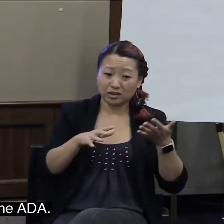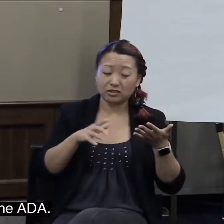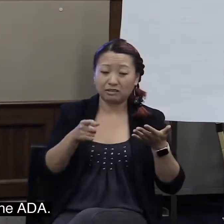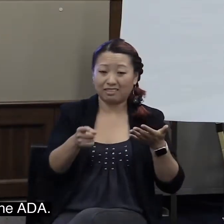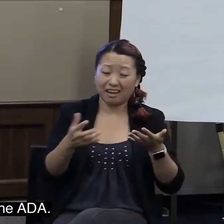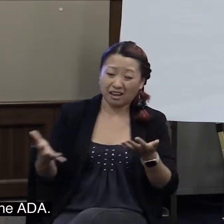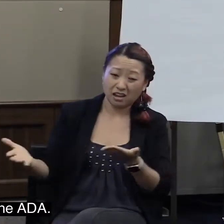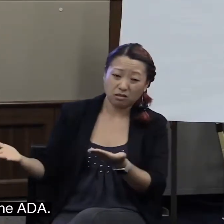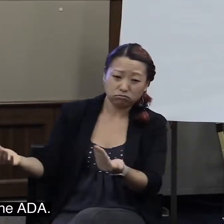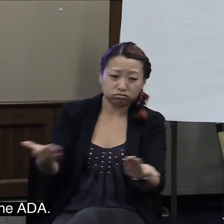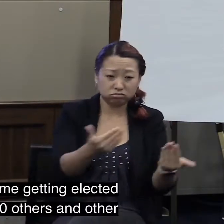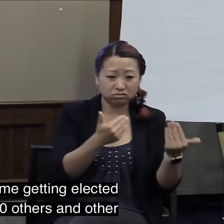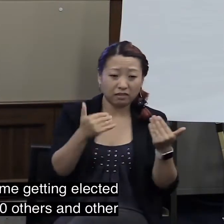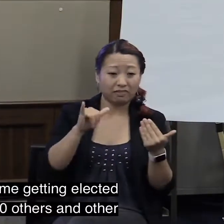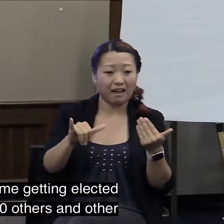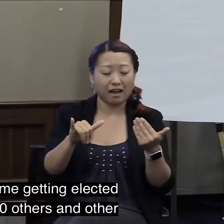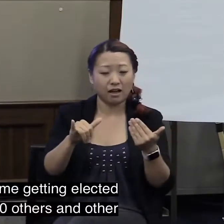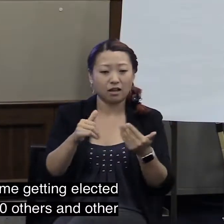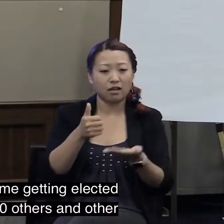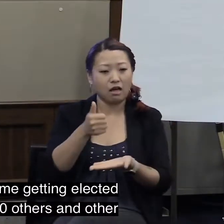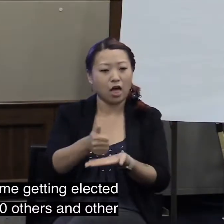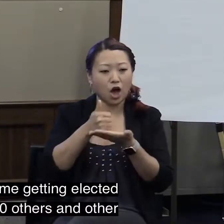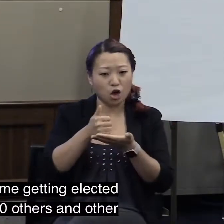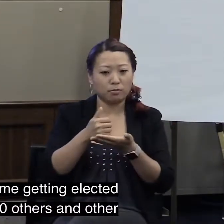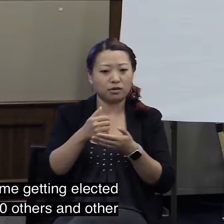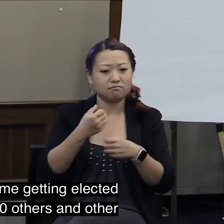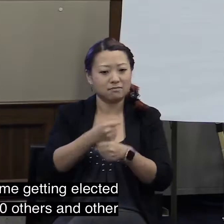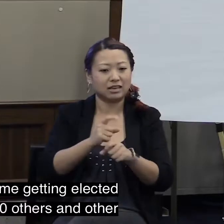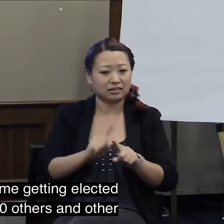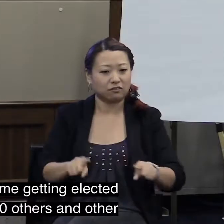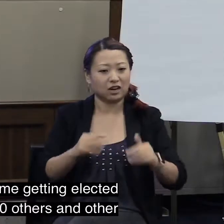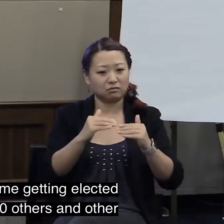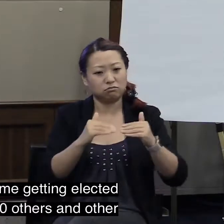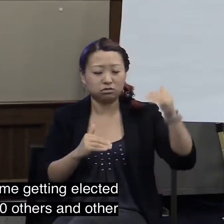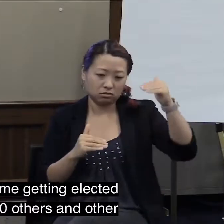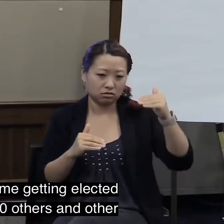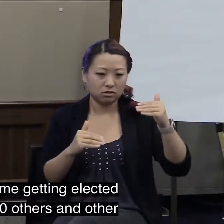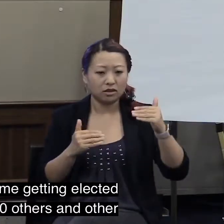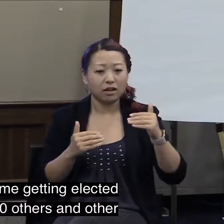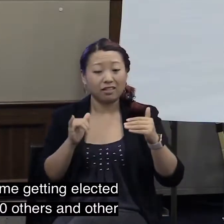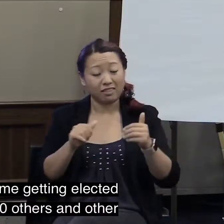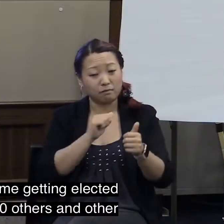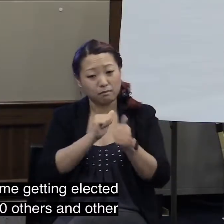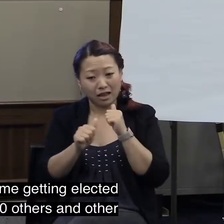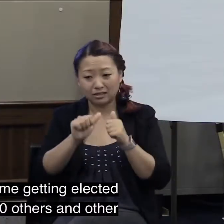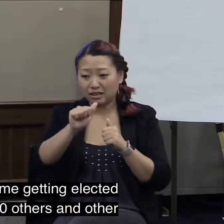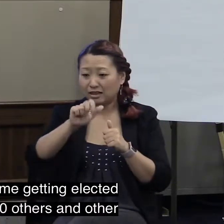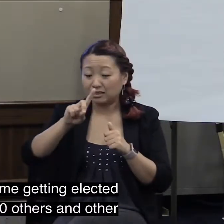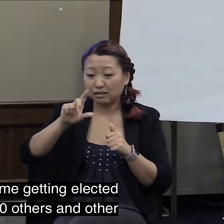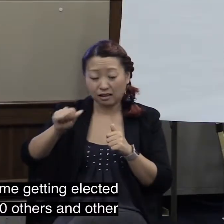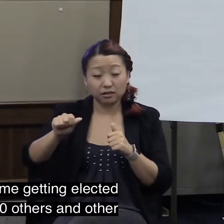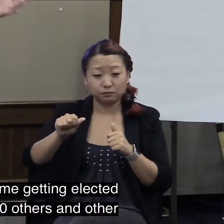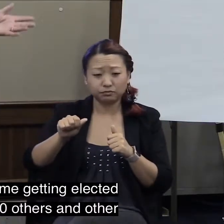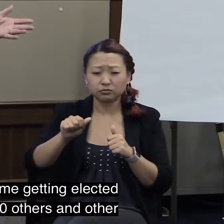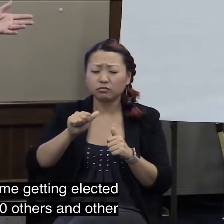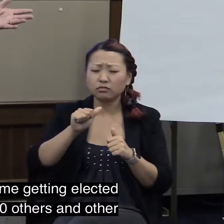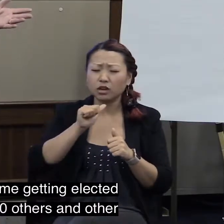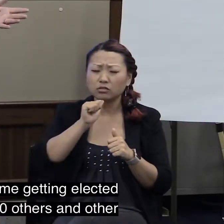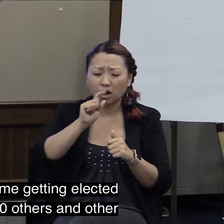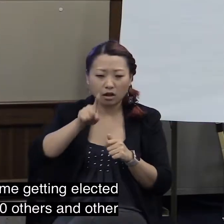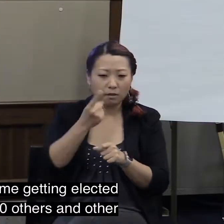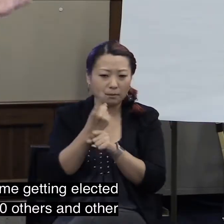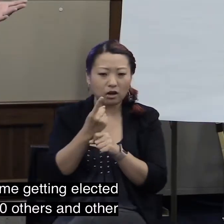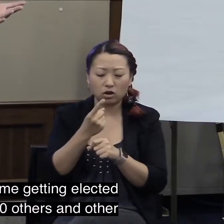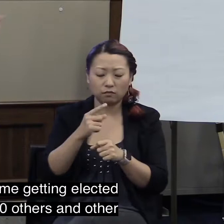to the ADA. See, so it wasn't about me getting elected. It was about those 5 and